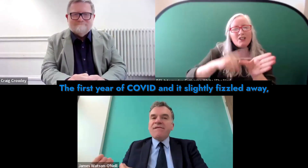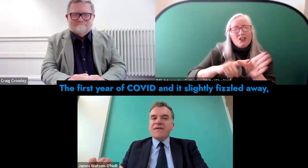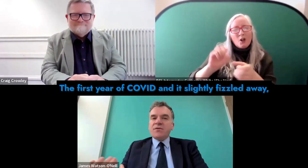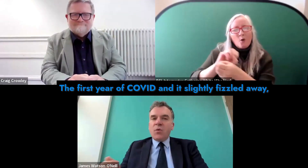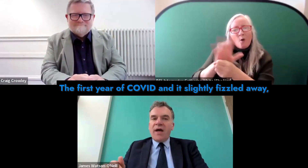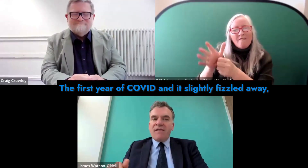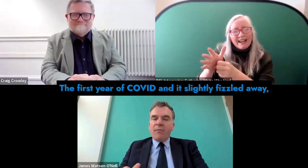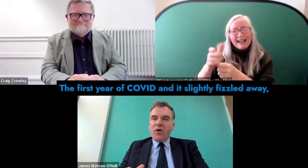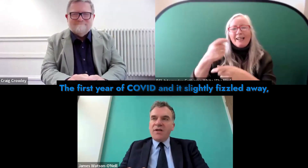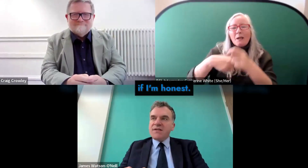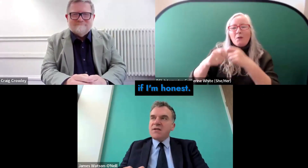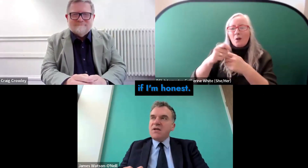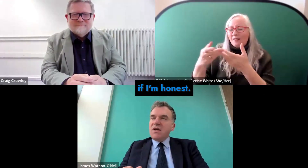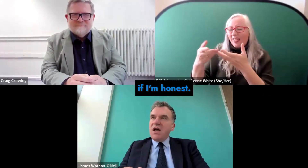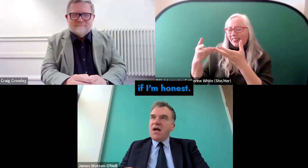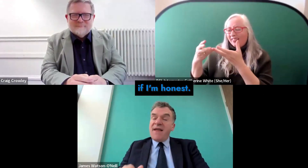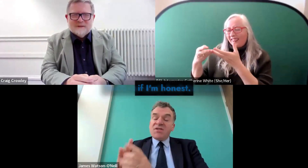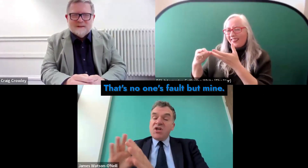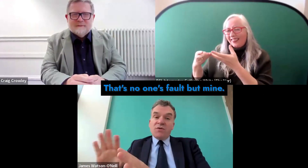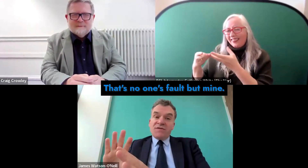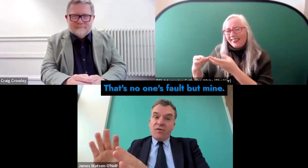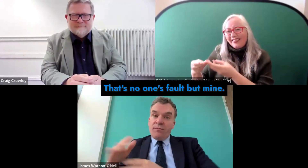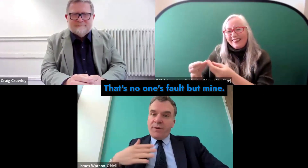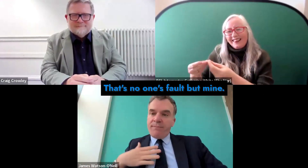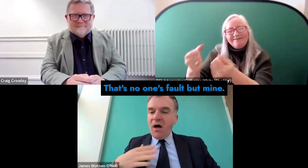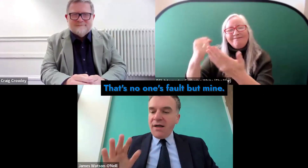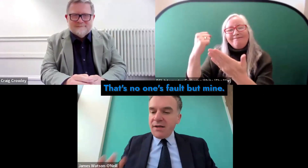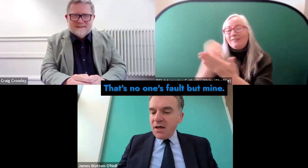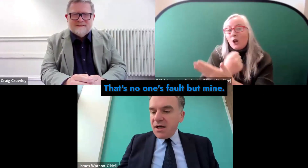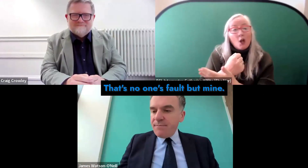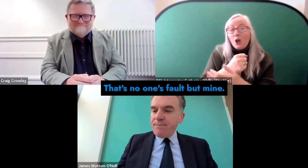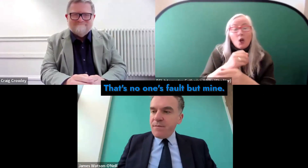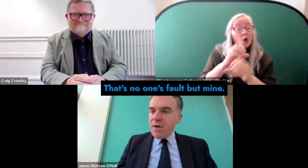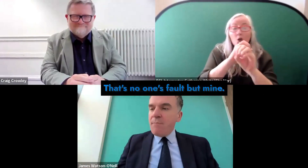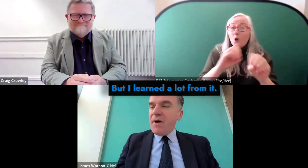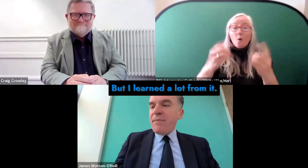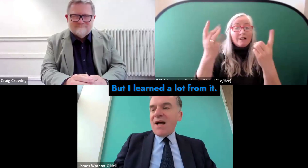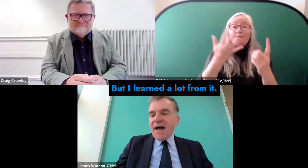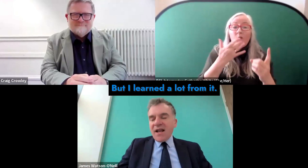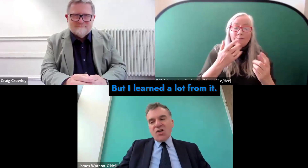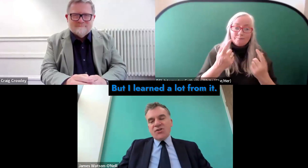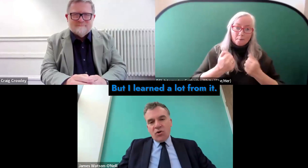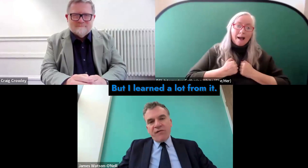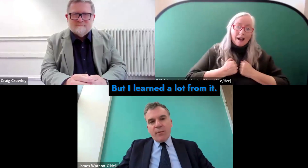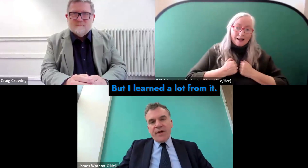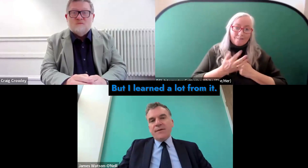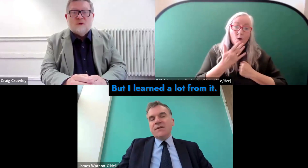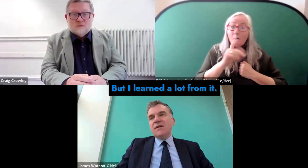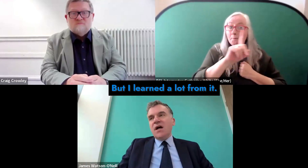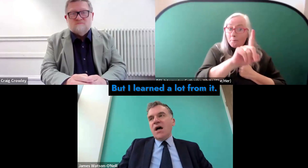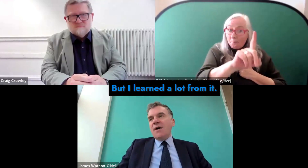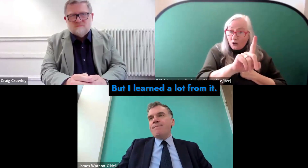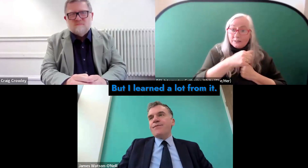and it slightly fizzled away, if I'm honest. That's no one's fault but mine, but I learned